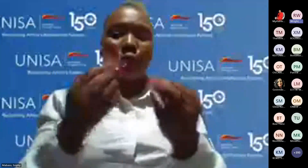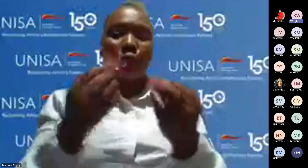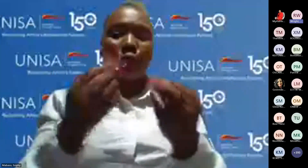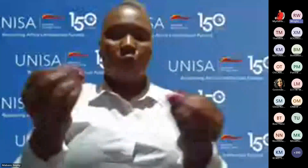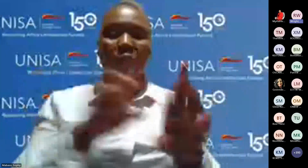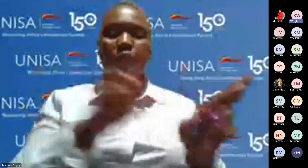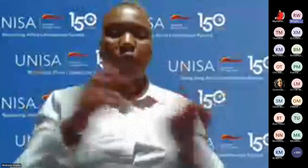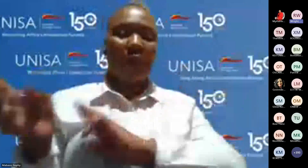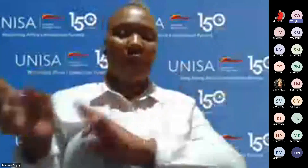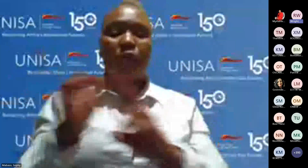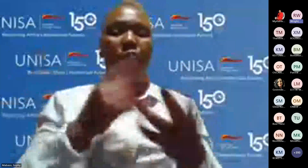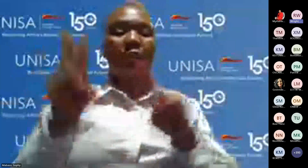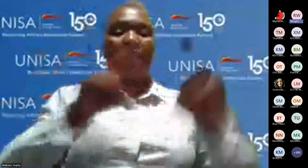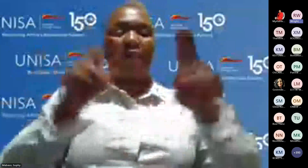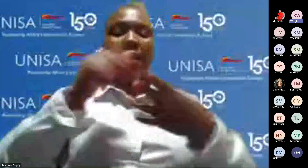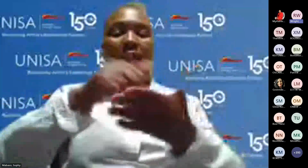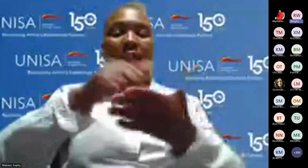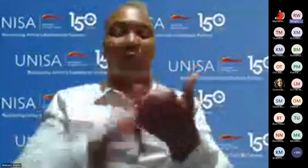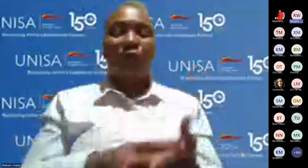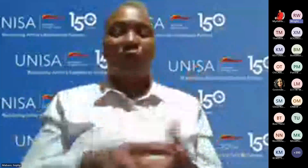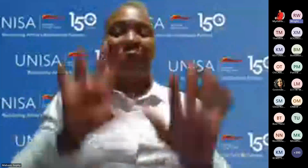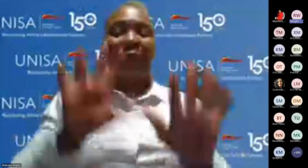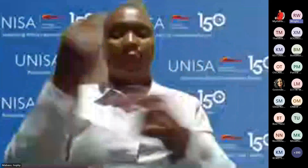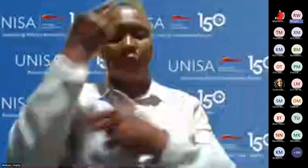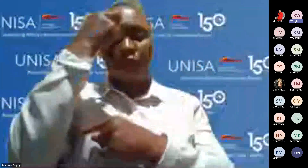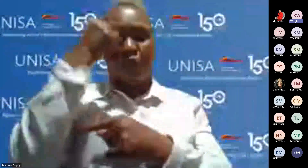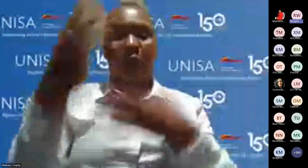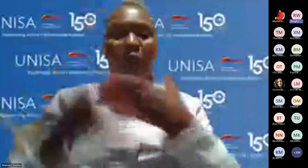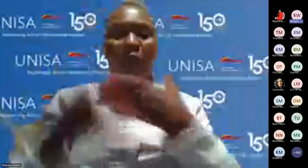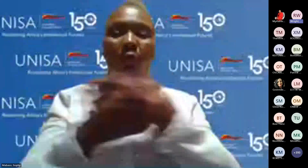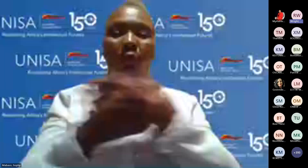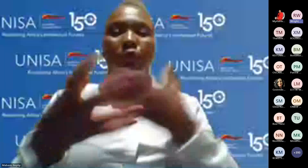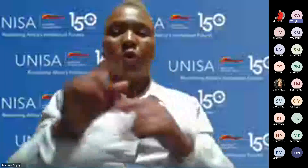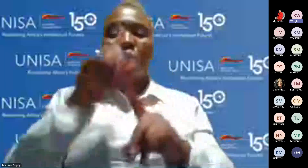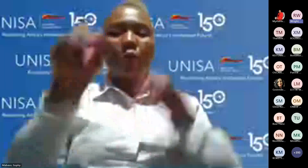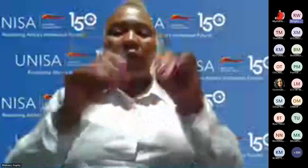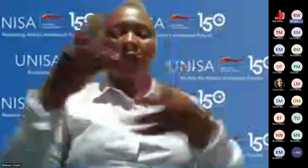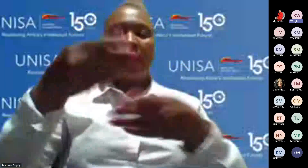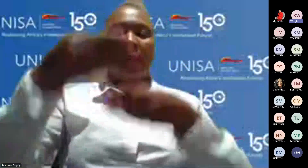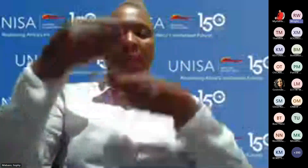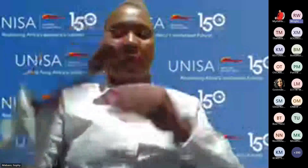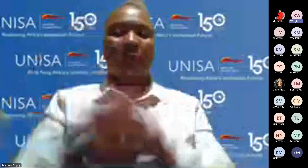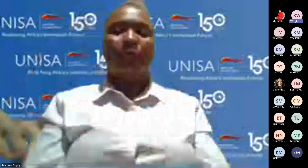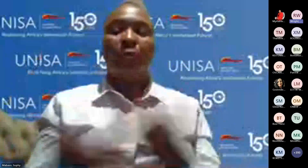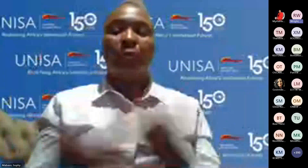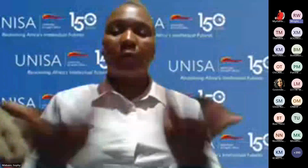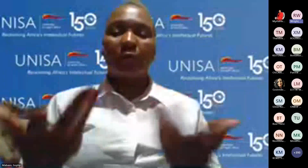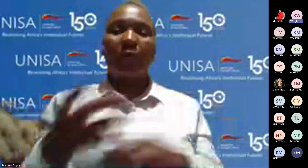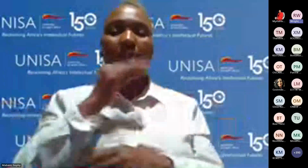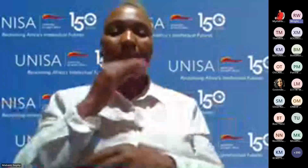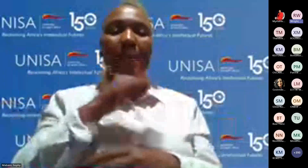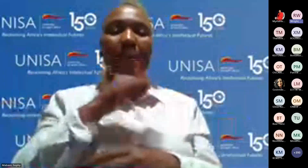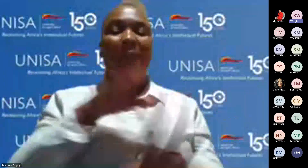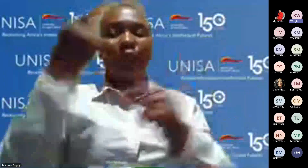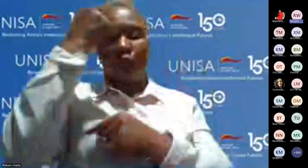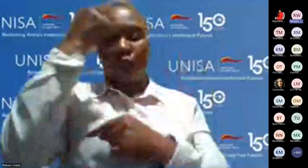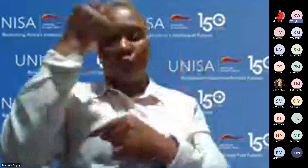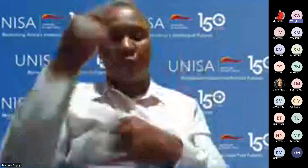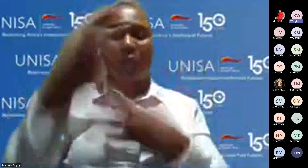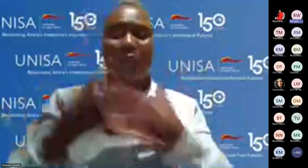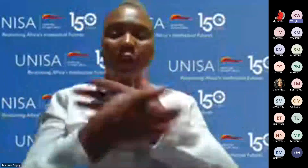app once at 10 o'clock when you're going to download the question paper. So at 10 o'clock, you download the